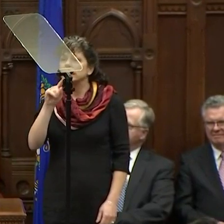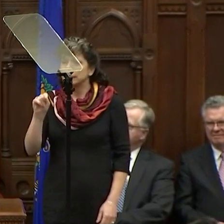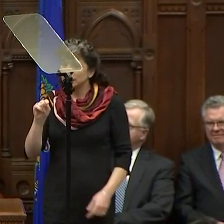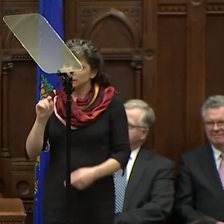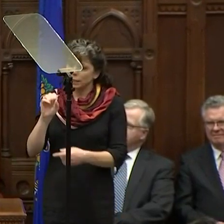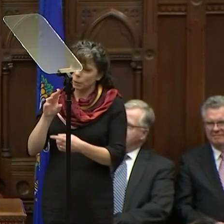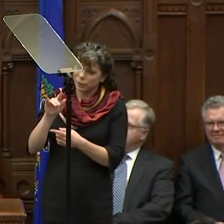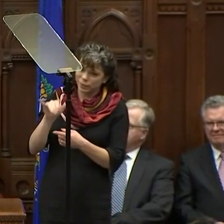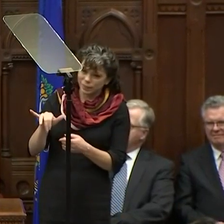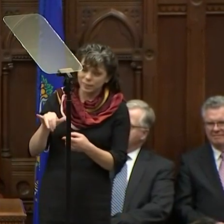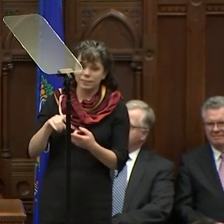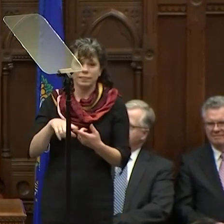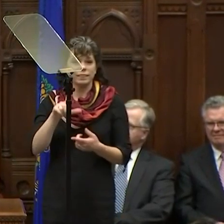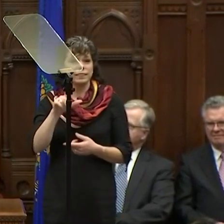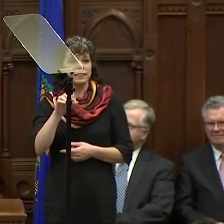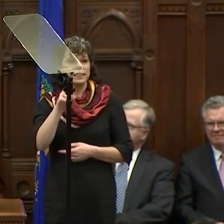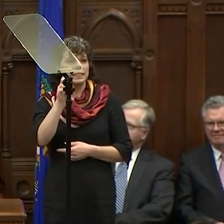Lindsay,